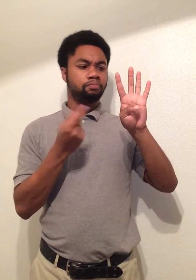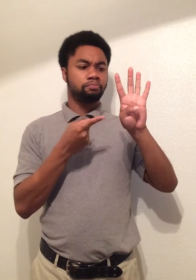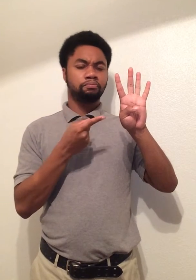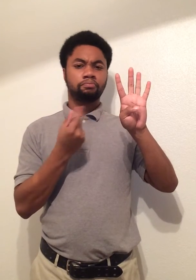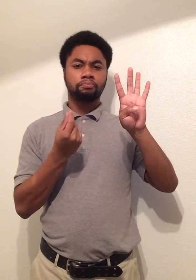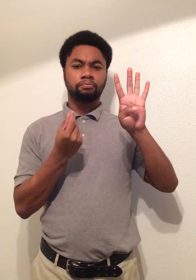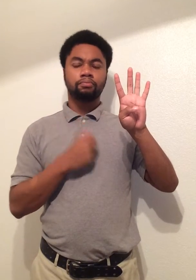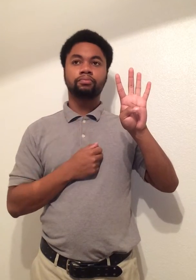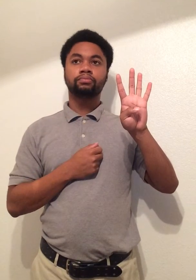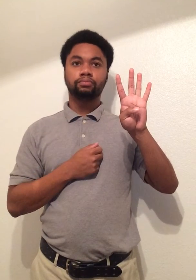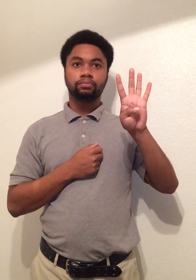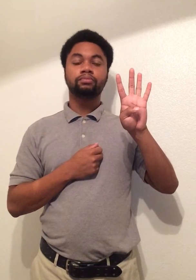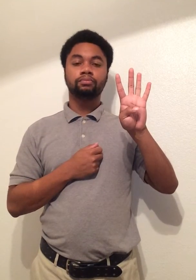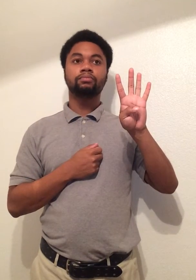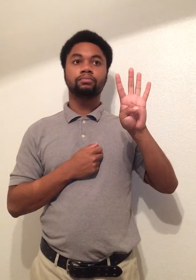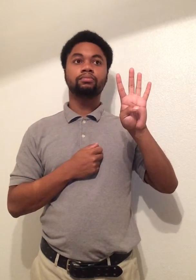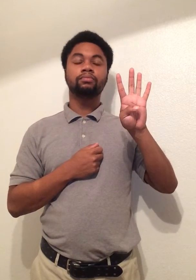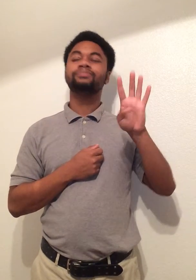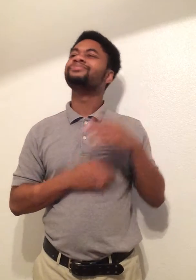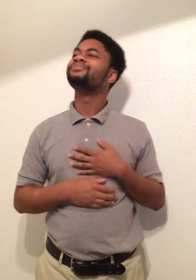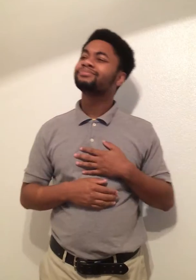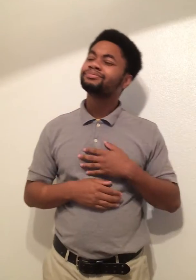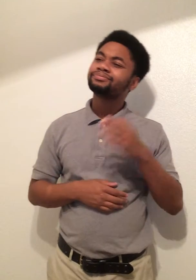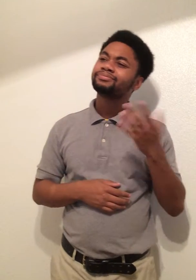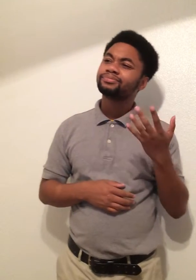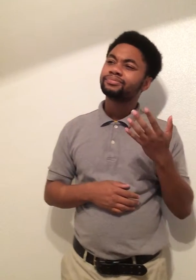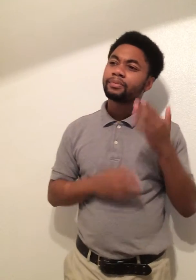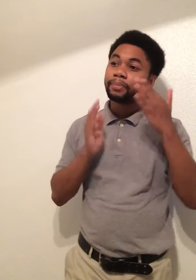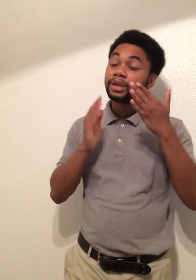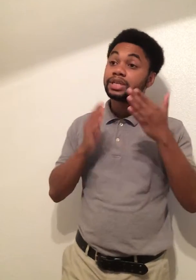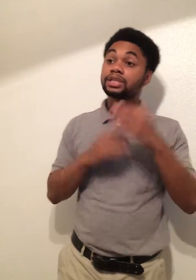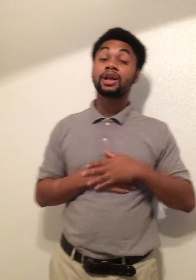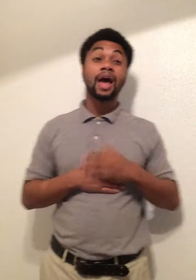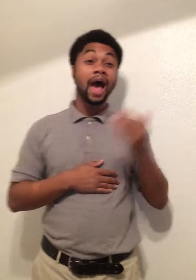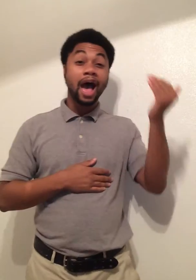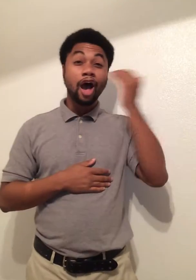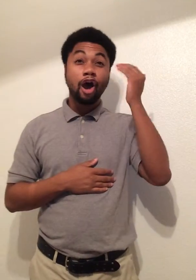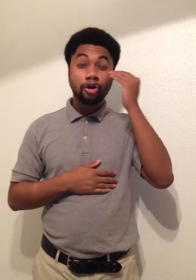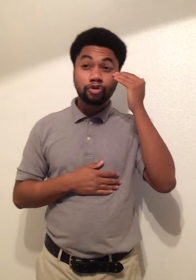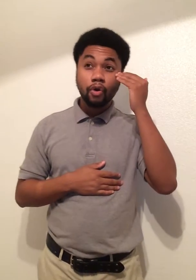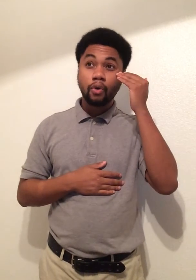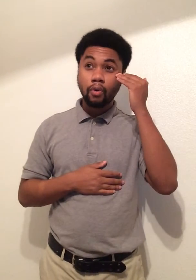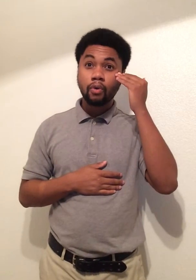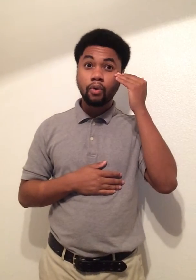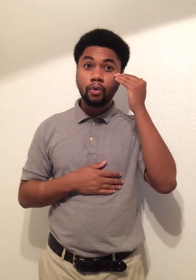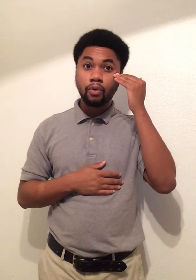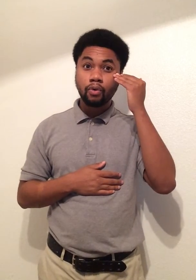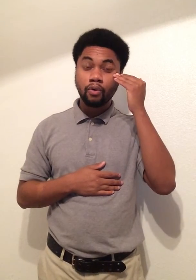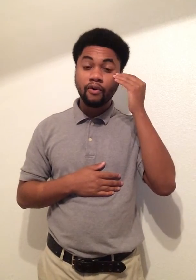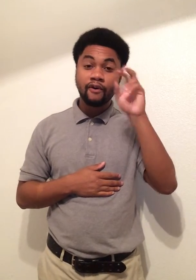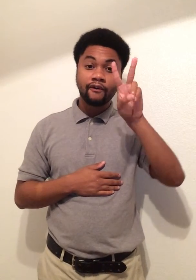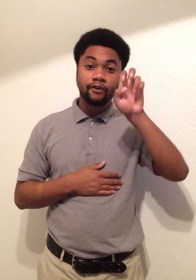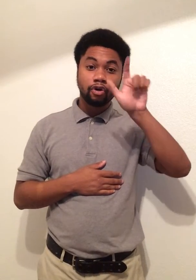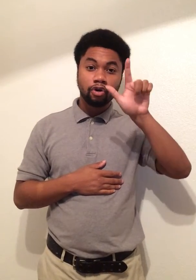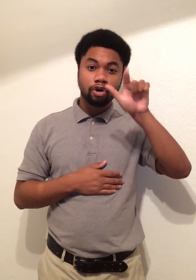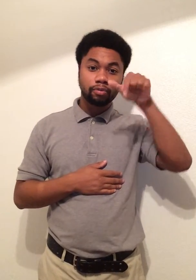Put a 1 up on it. Guys, listen to me. Just because we had a quiz doesn't mean we're through with volume. We will have a big fat test on